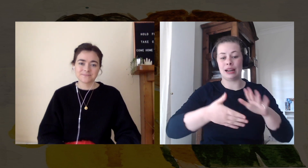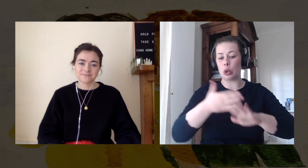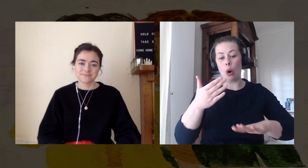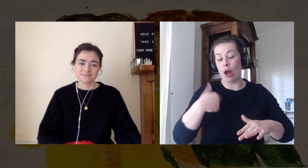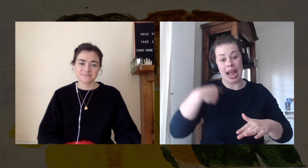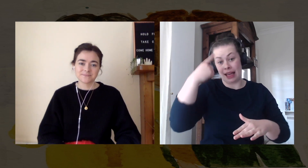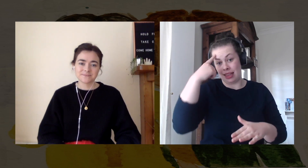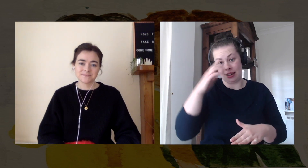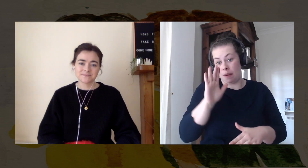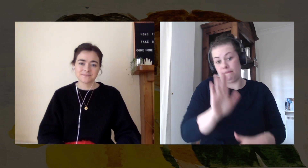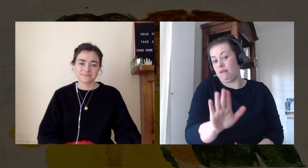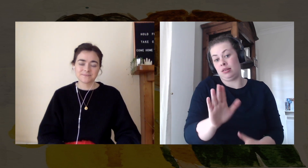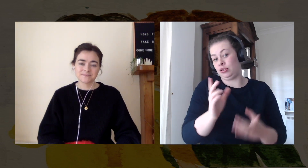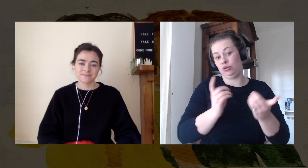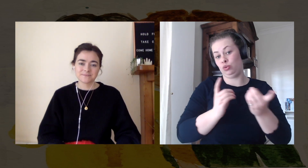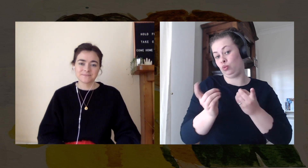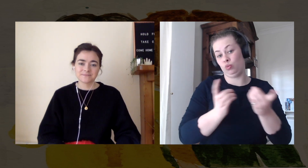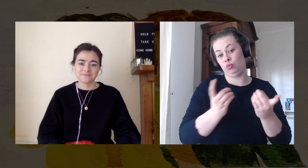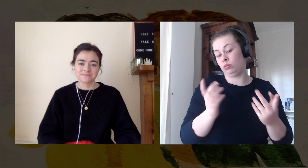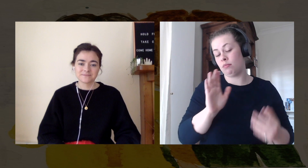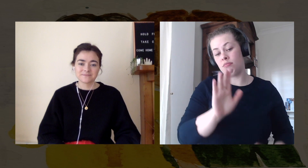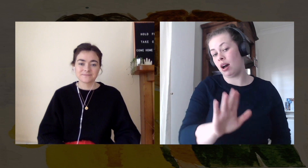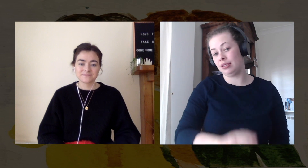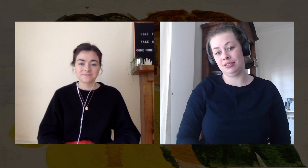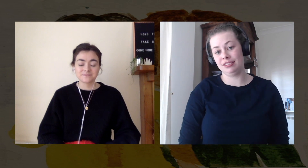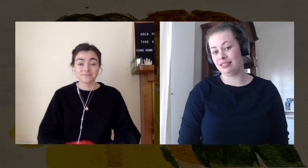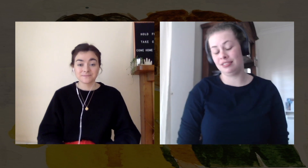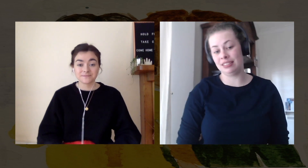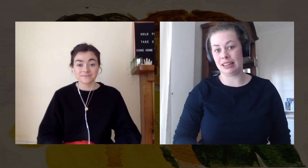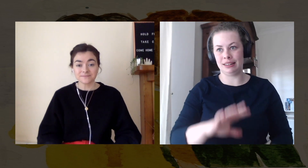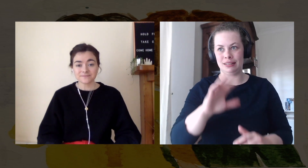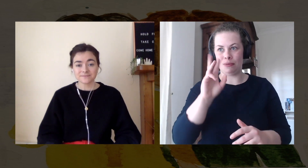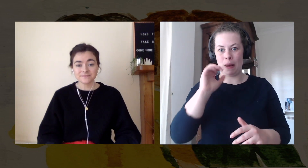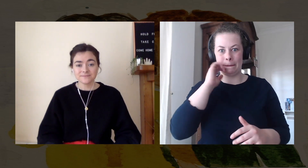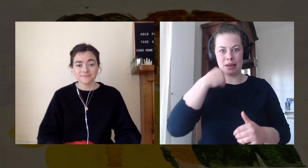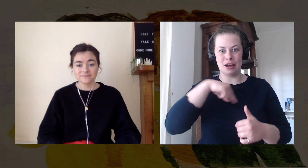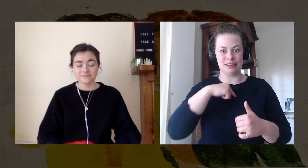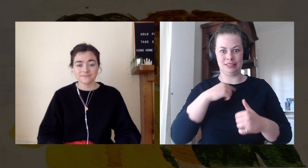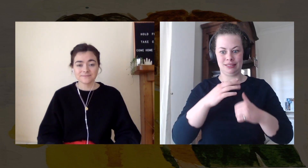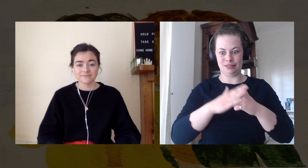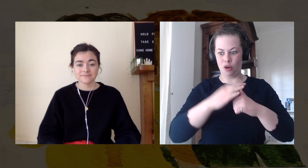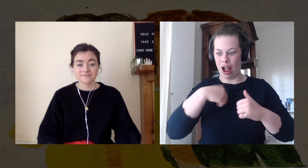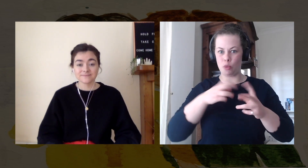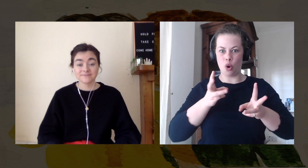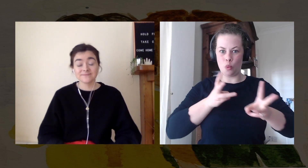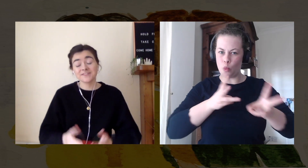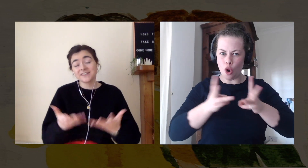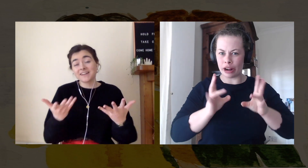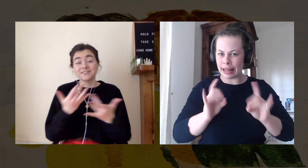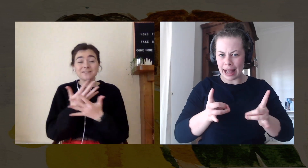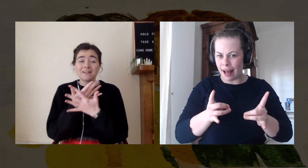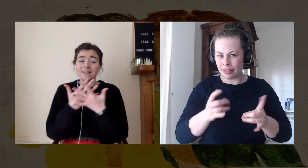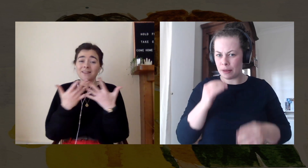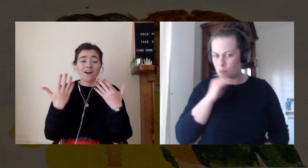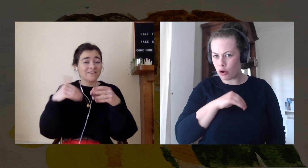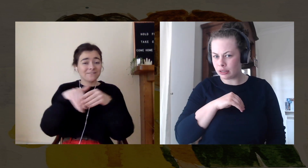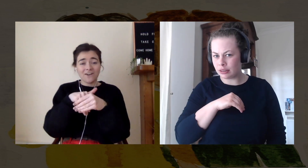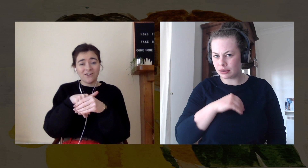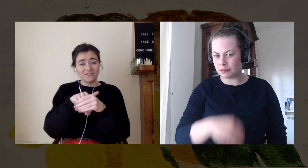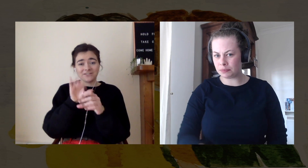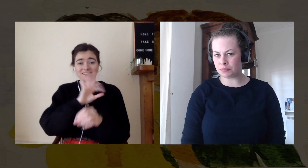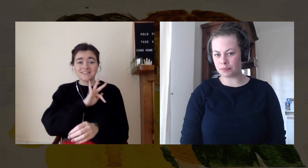there's a lot involved in self-care. I think so, and it is very relevant. It applies to professional and personal life, and it's